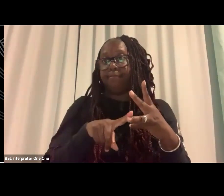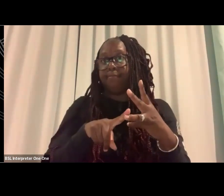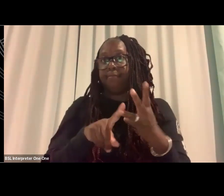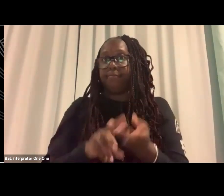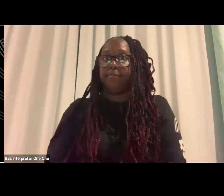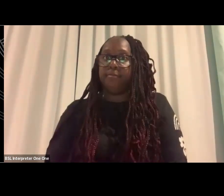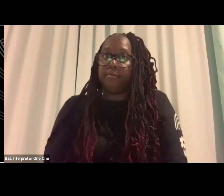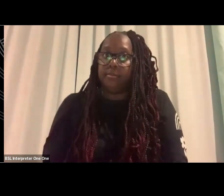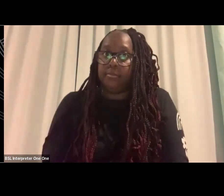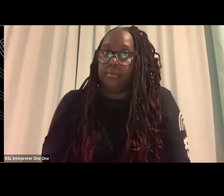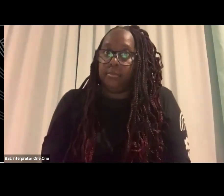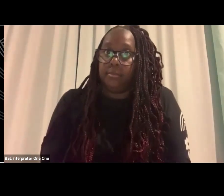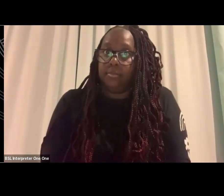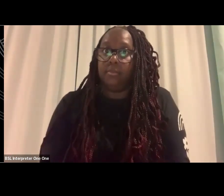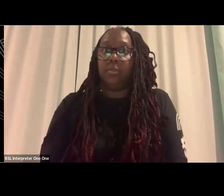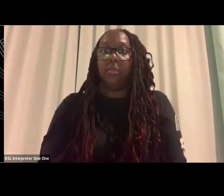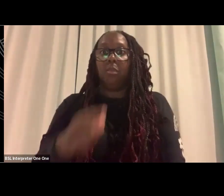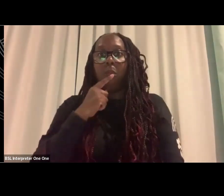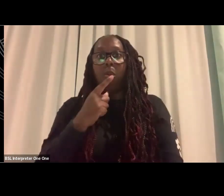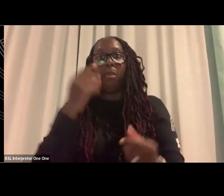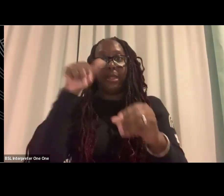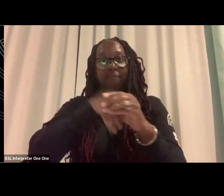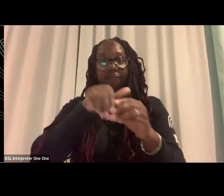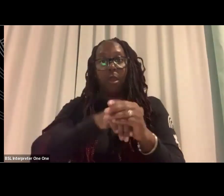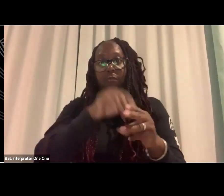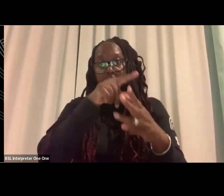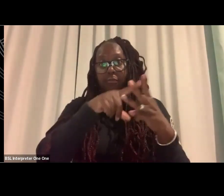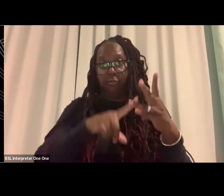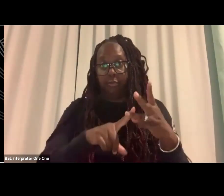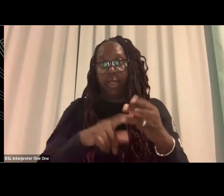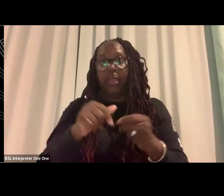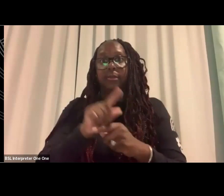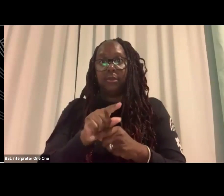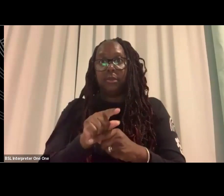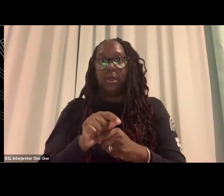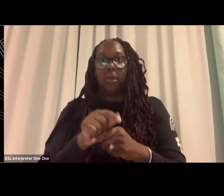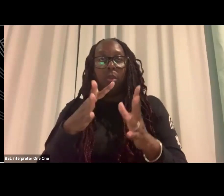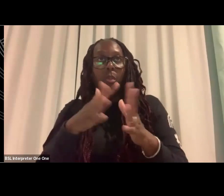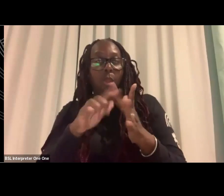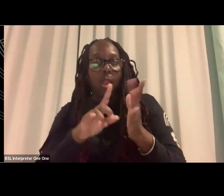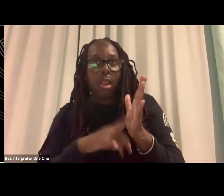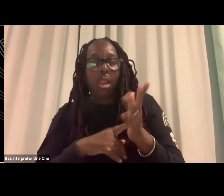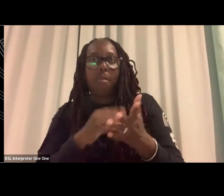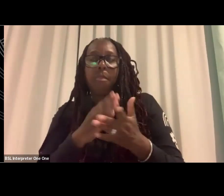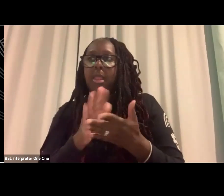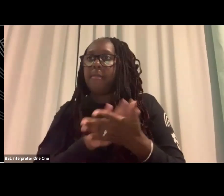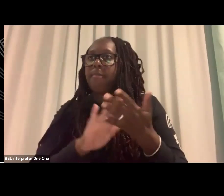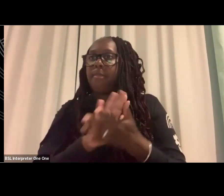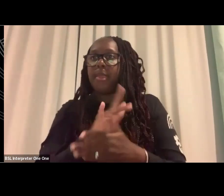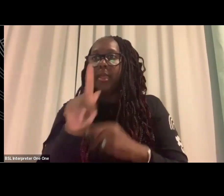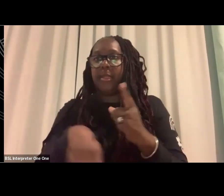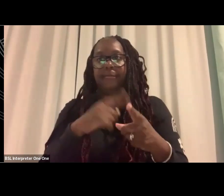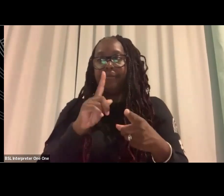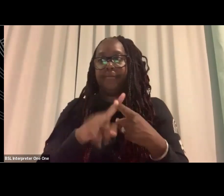the constituents or the component parts of well-being. For well-being to be enjoyed, first there needs